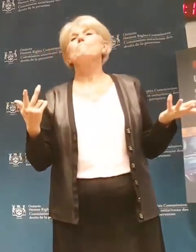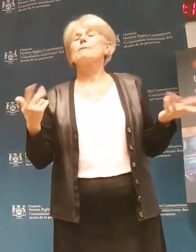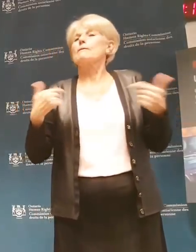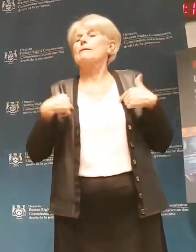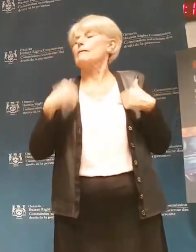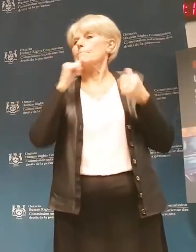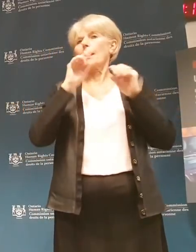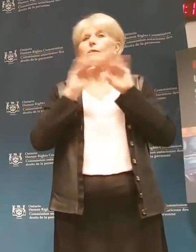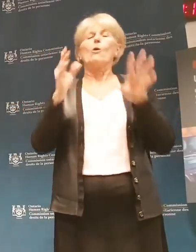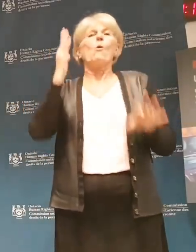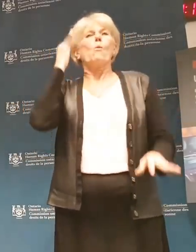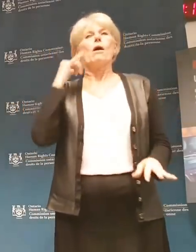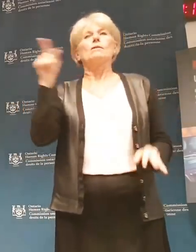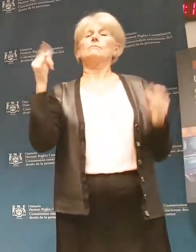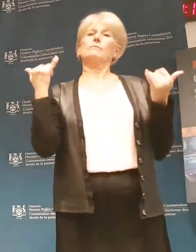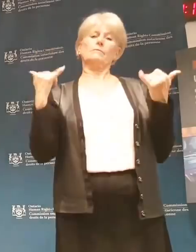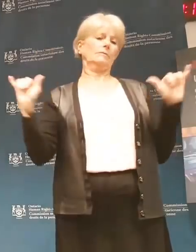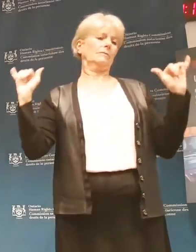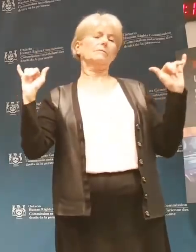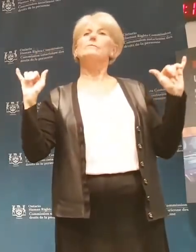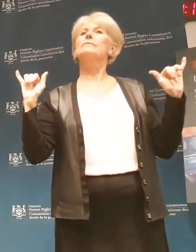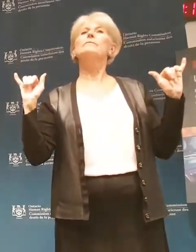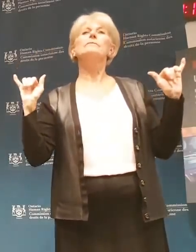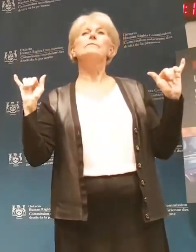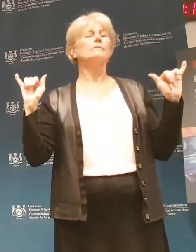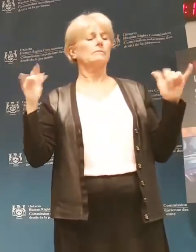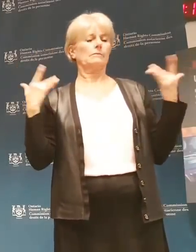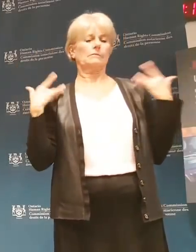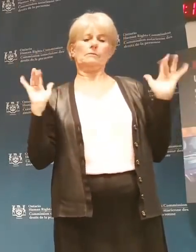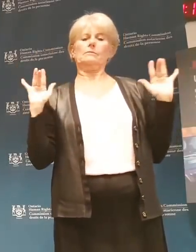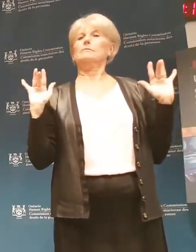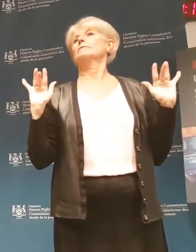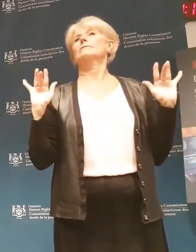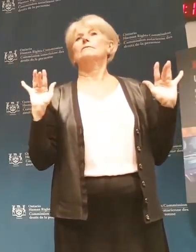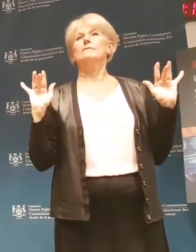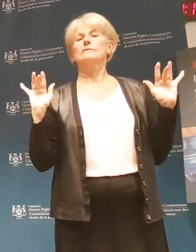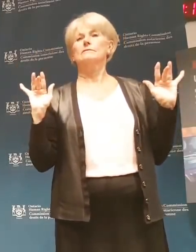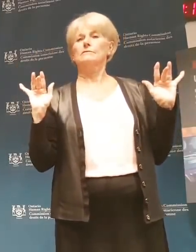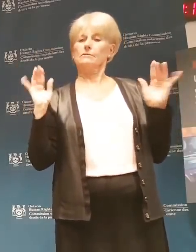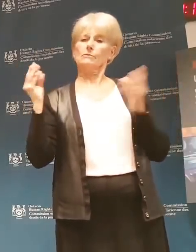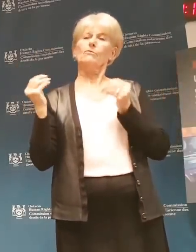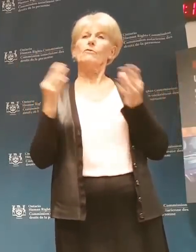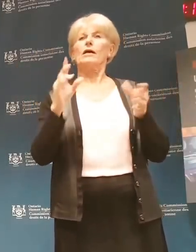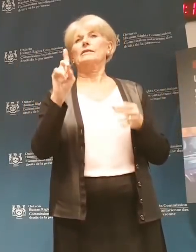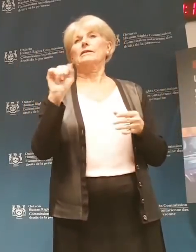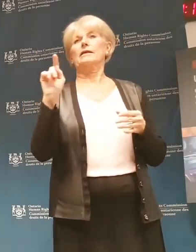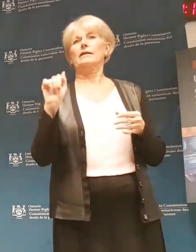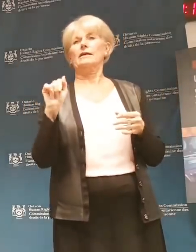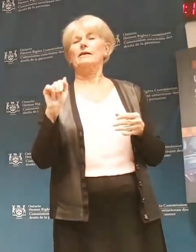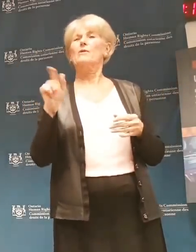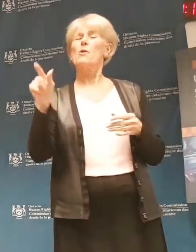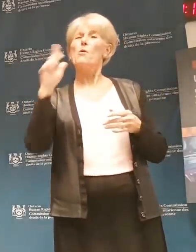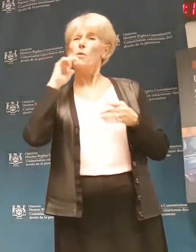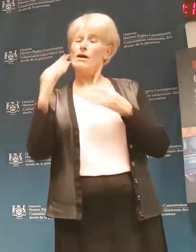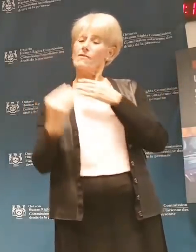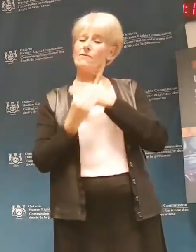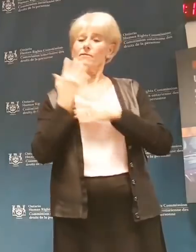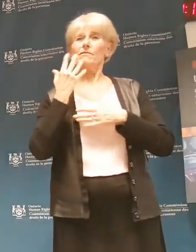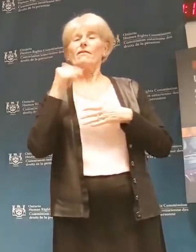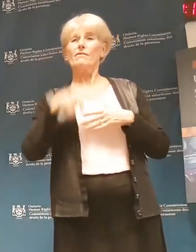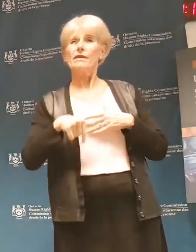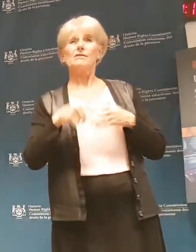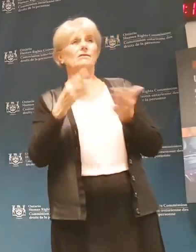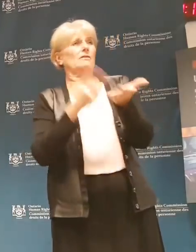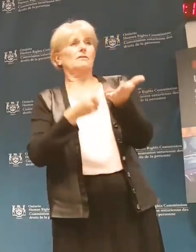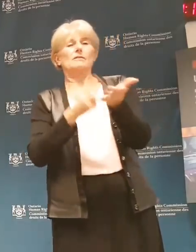me why they continue to be reluctant to provide data that would inform this